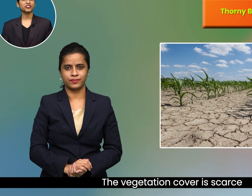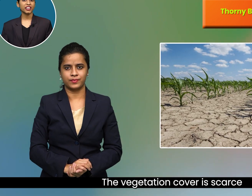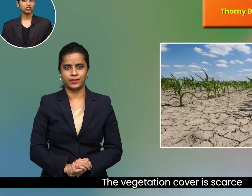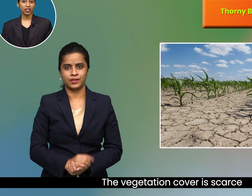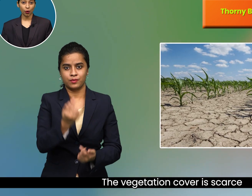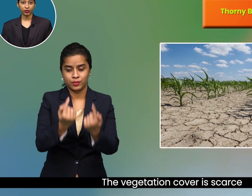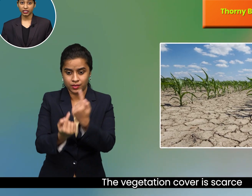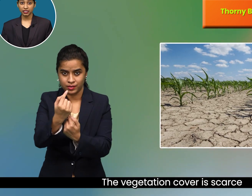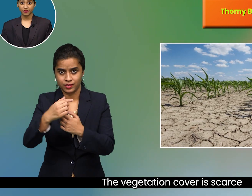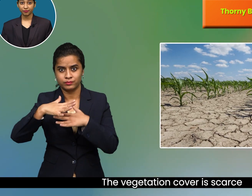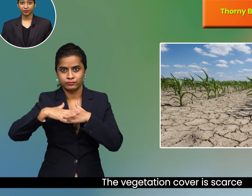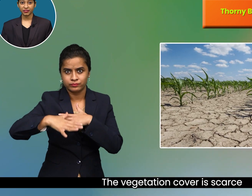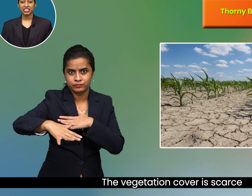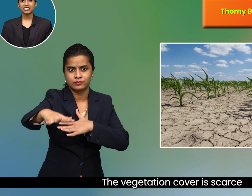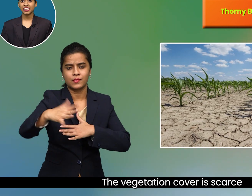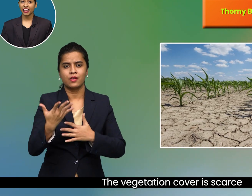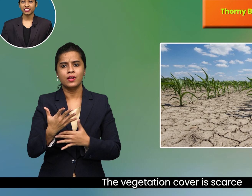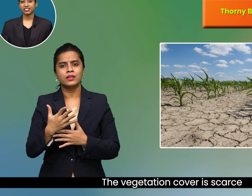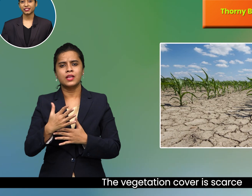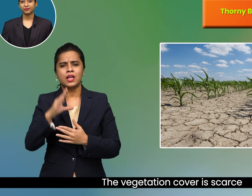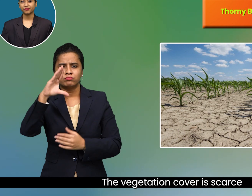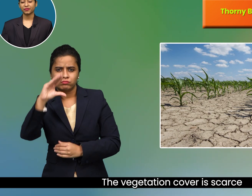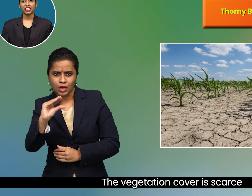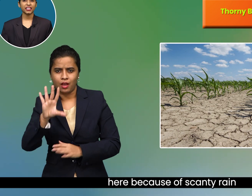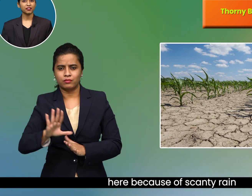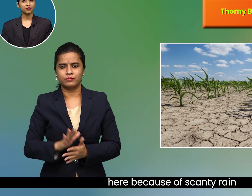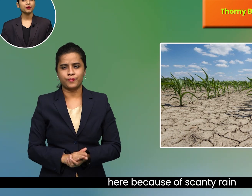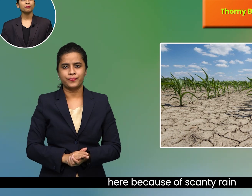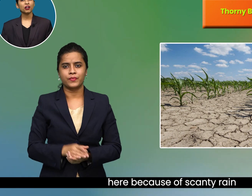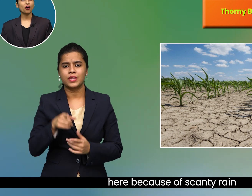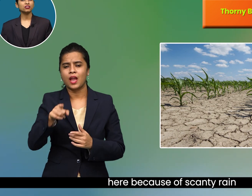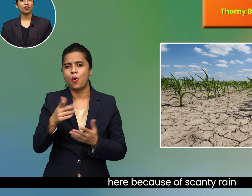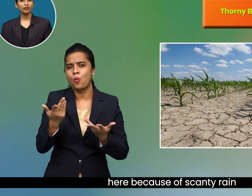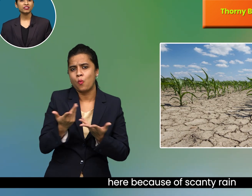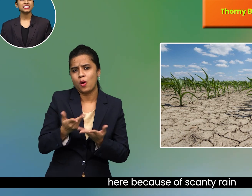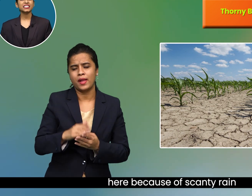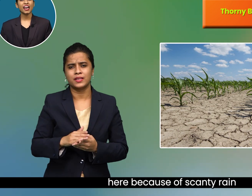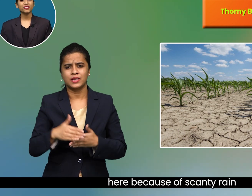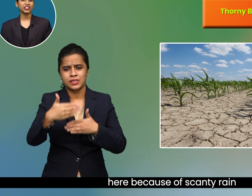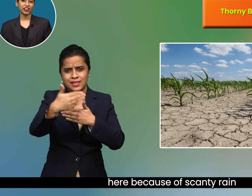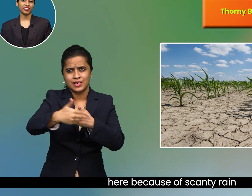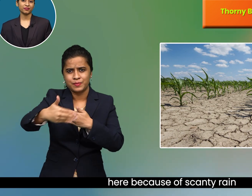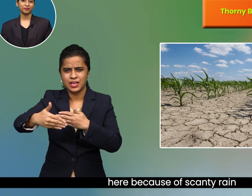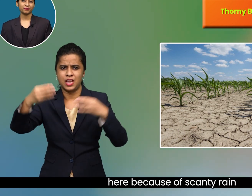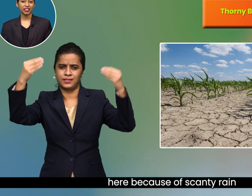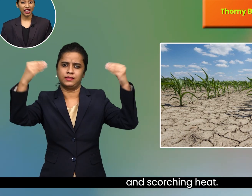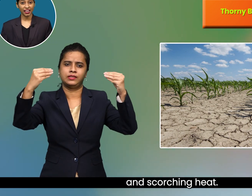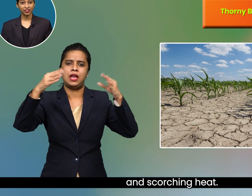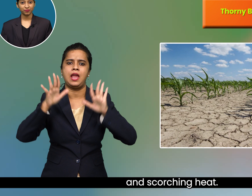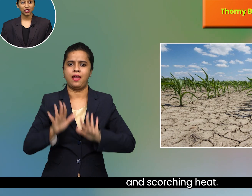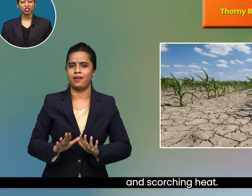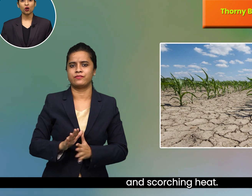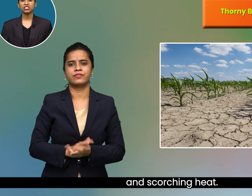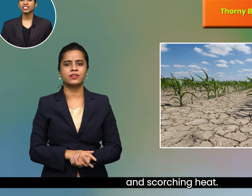The vegetation cover is scarce here because of scanty rain